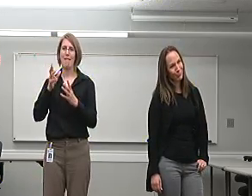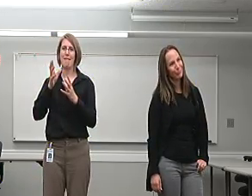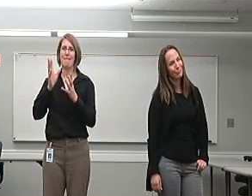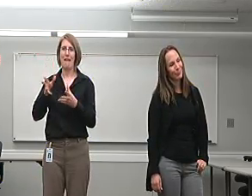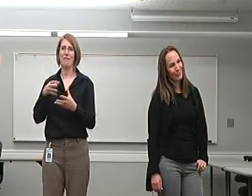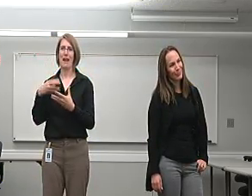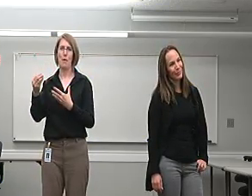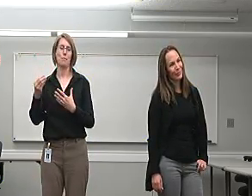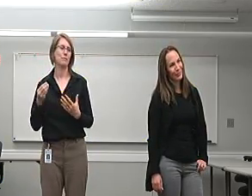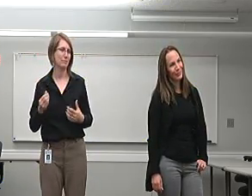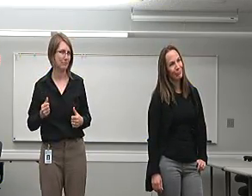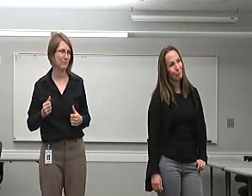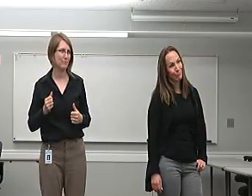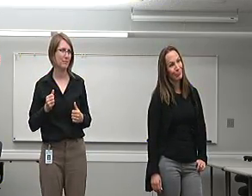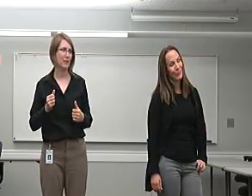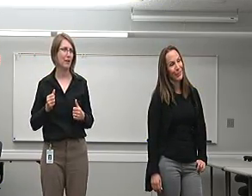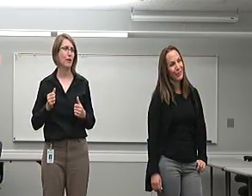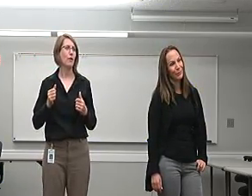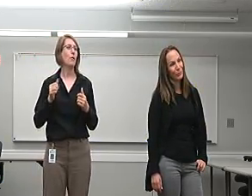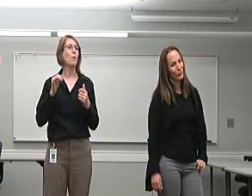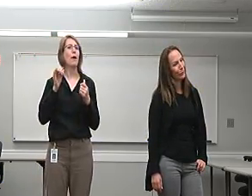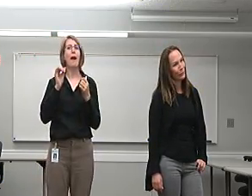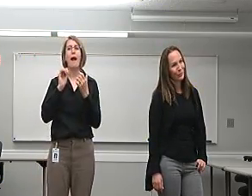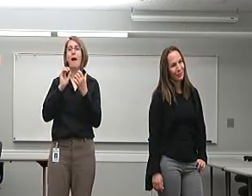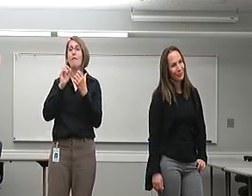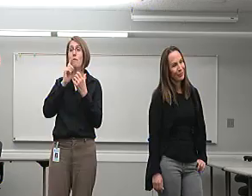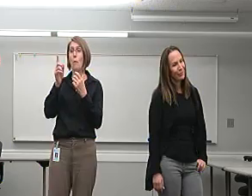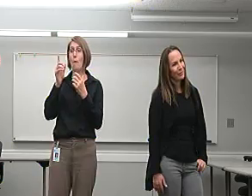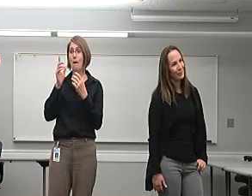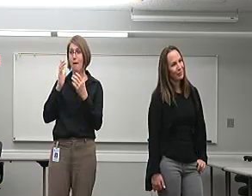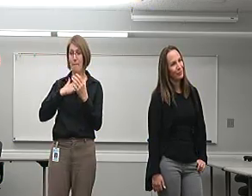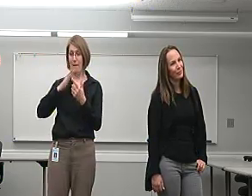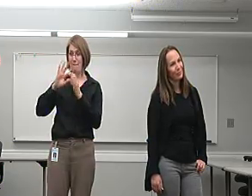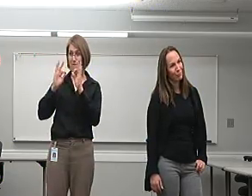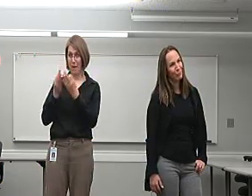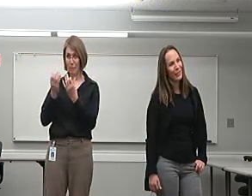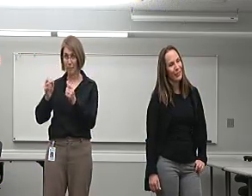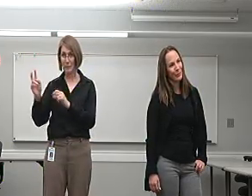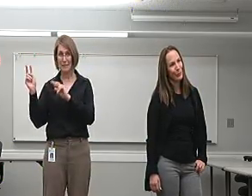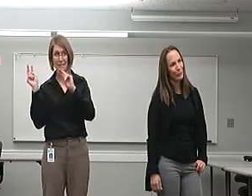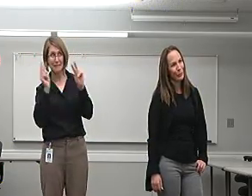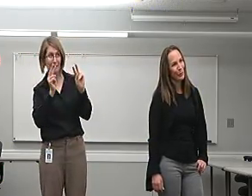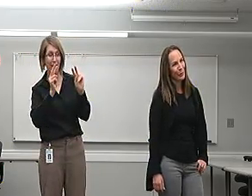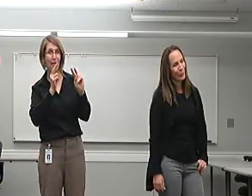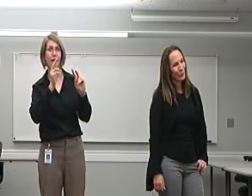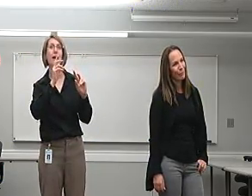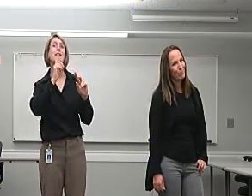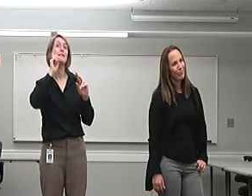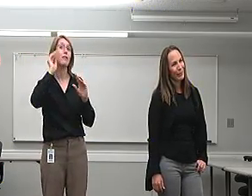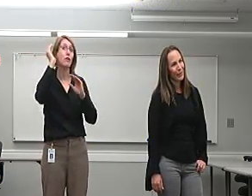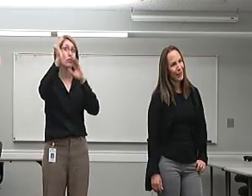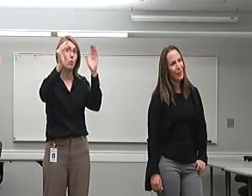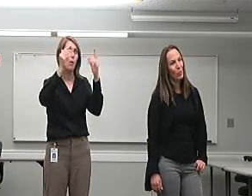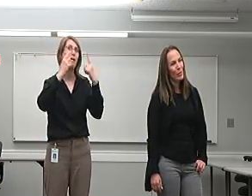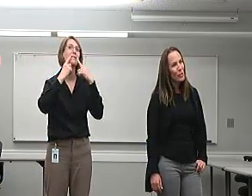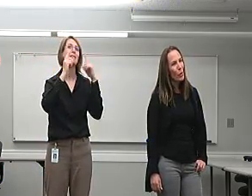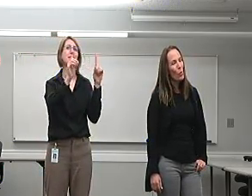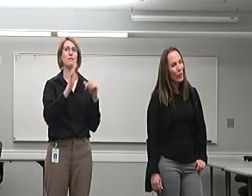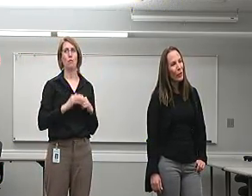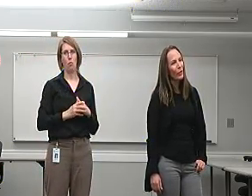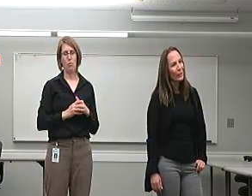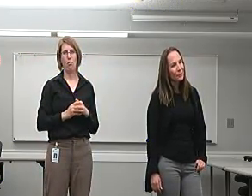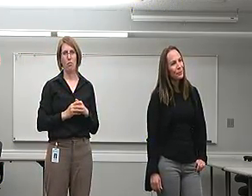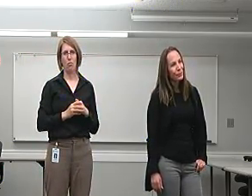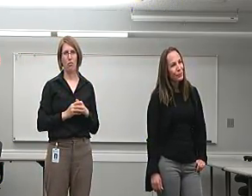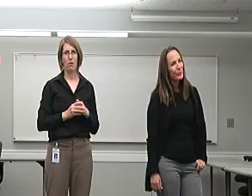successful deaf adult? For them to just see like this is a thing, this is part of us. Like It's so I weird.